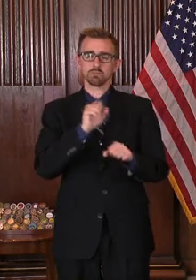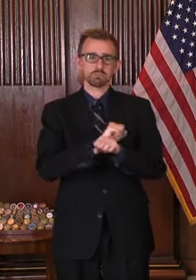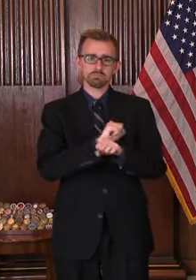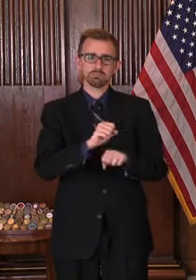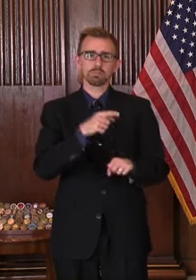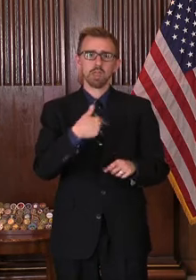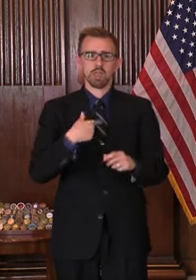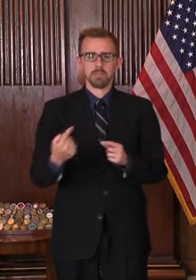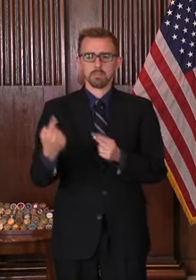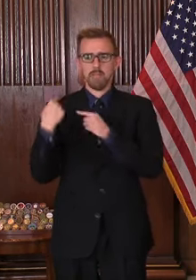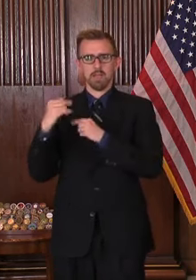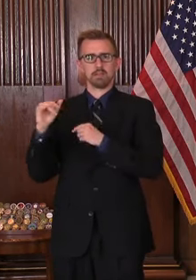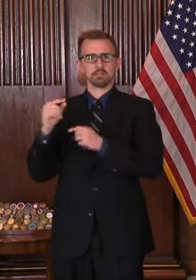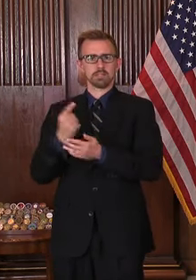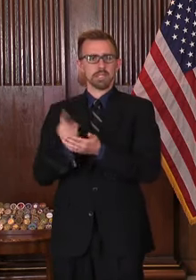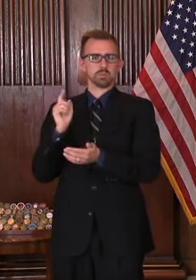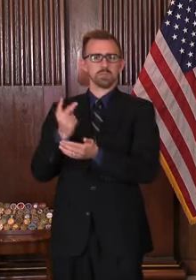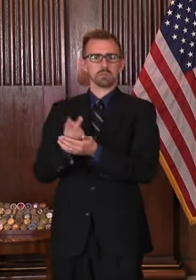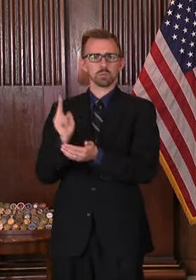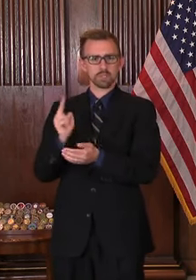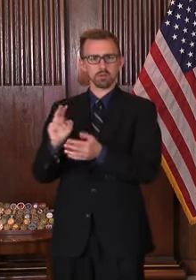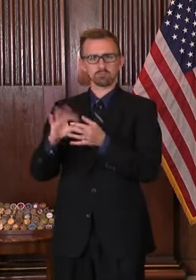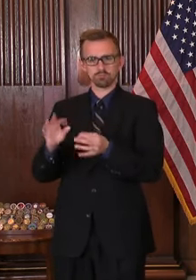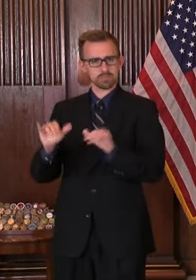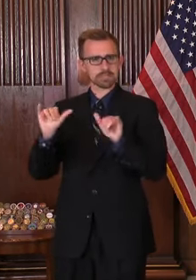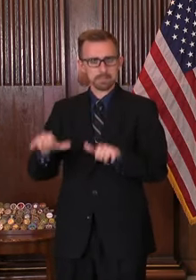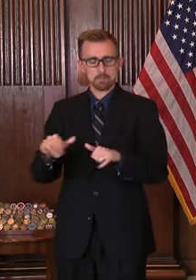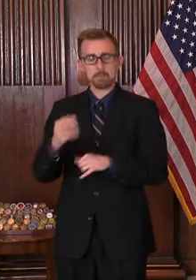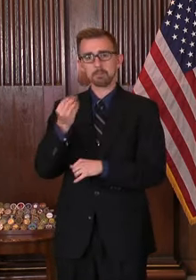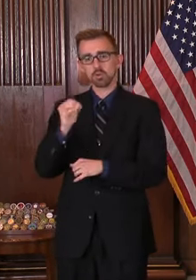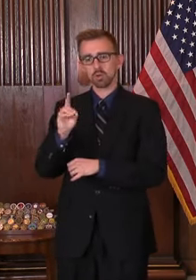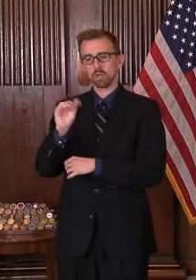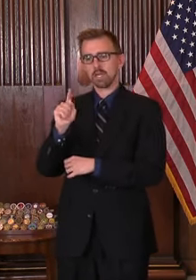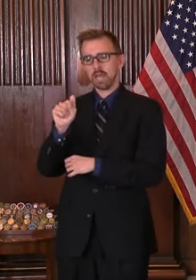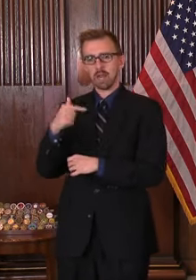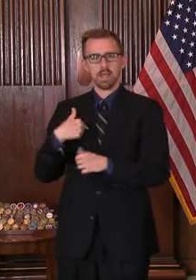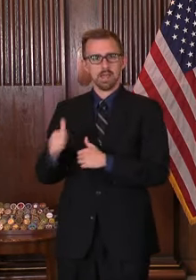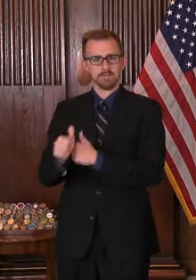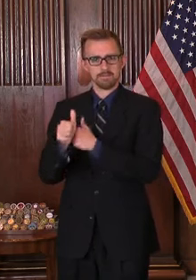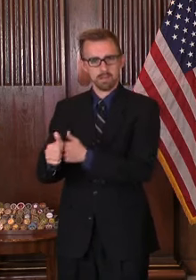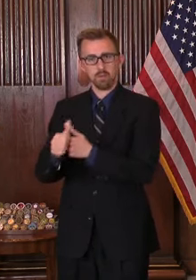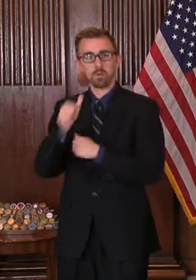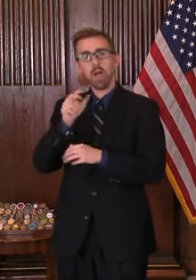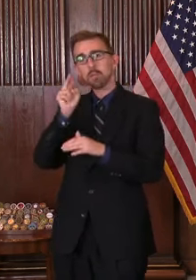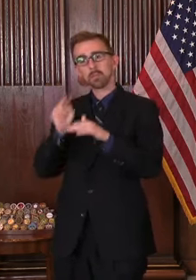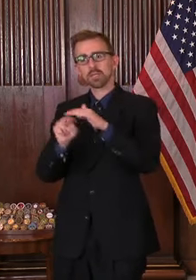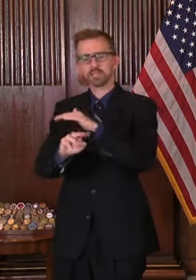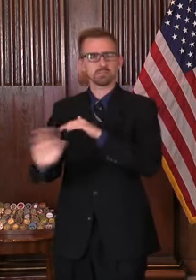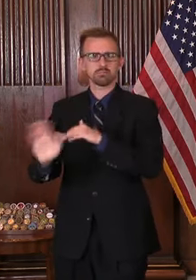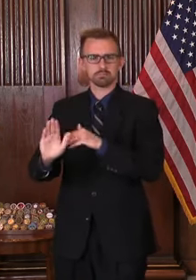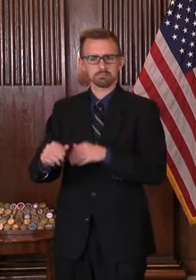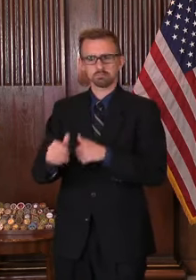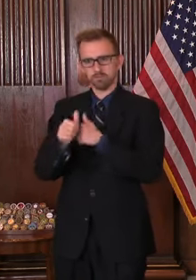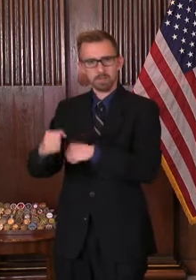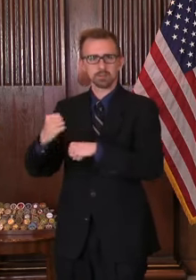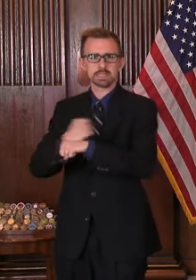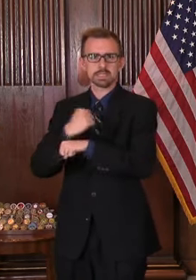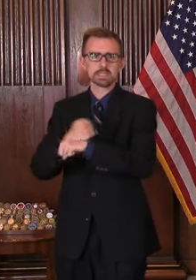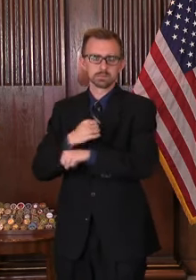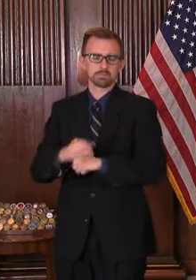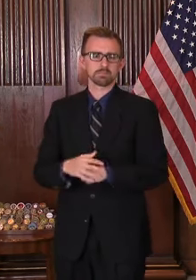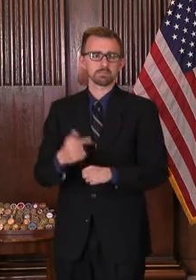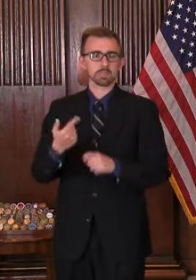back to what I said a week, 2 weeks ago. It is Missouri data that I'm going to make decisions on, not some prediction. We believe we were headed in the right direction over a